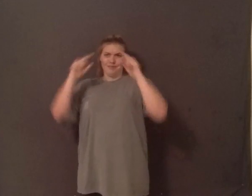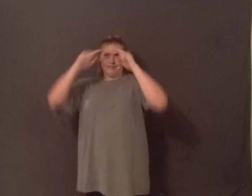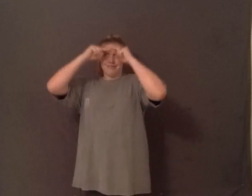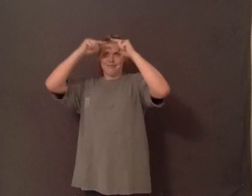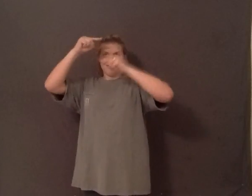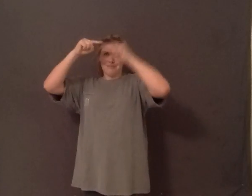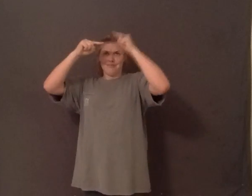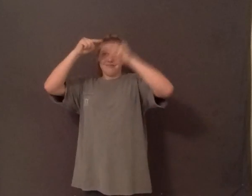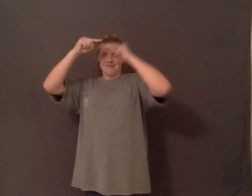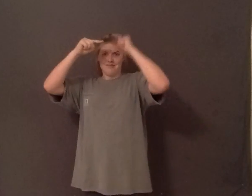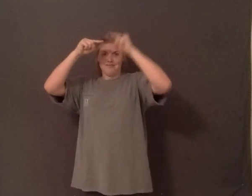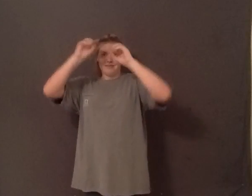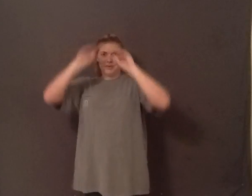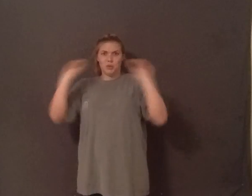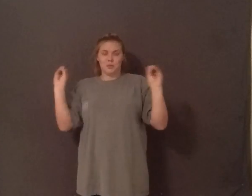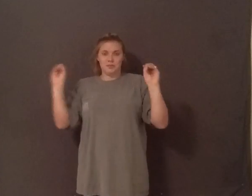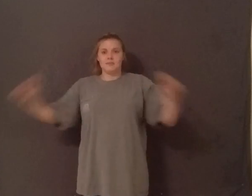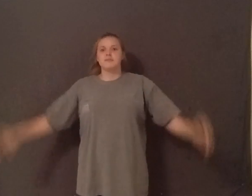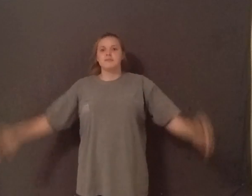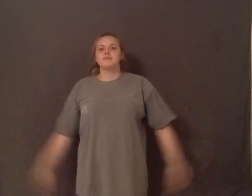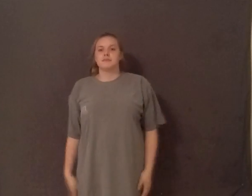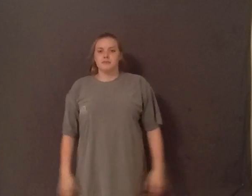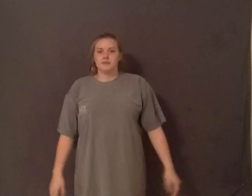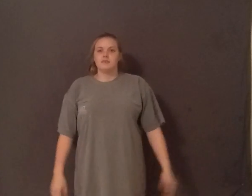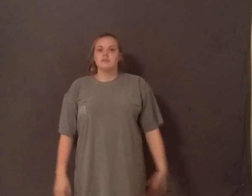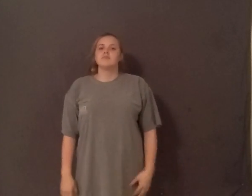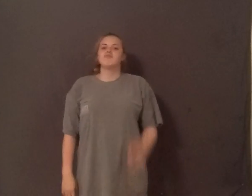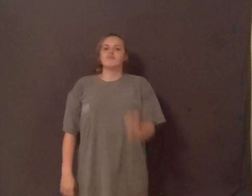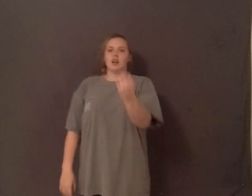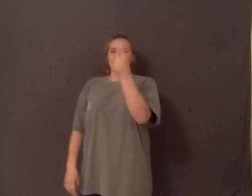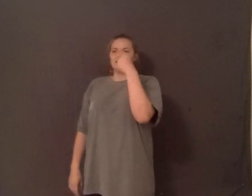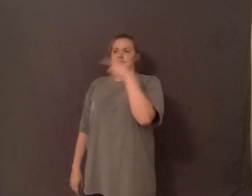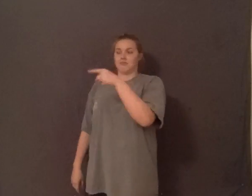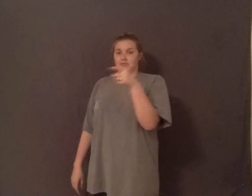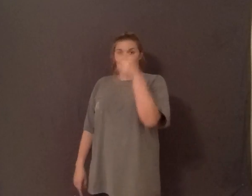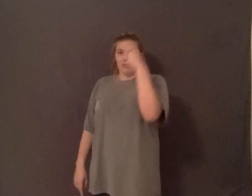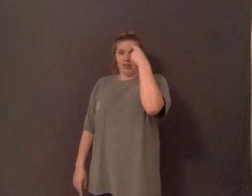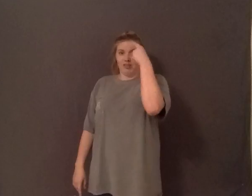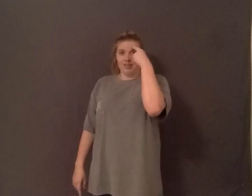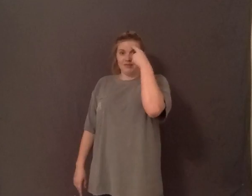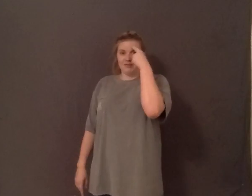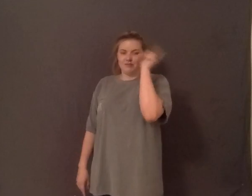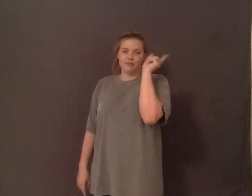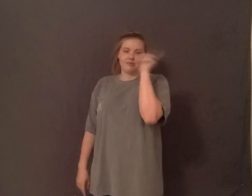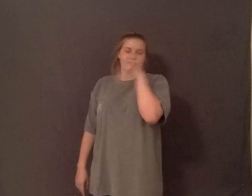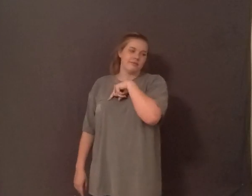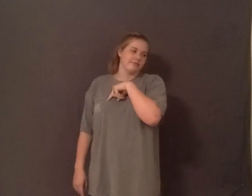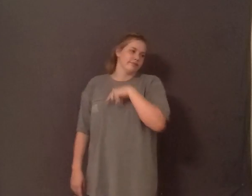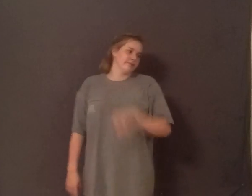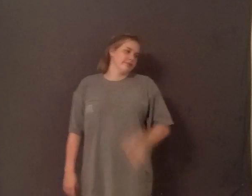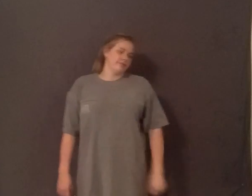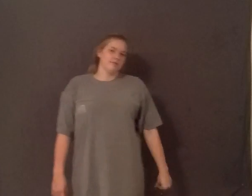these thoughts? Well, you have to discover that they're not actually true. And that may seem like a strange concept, but let me break it down for